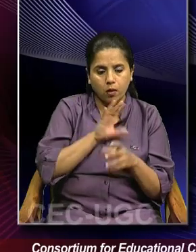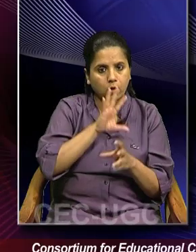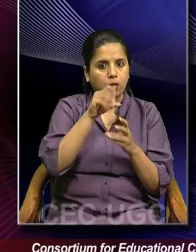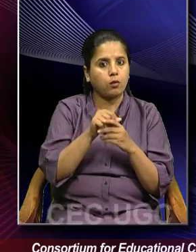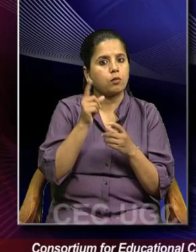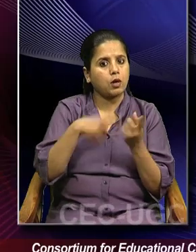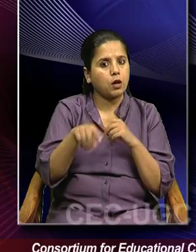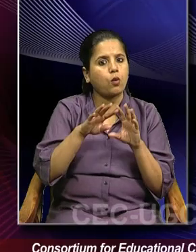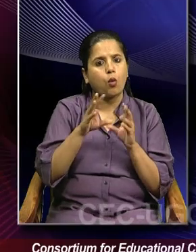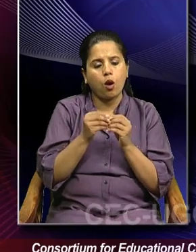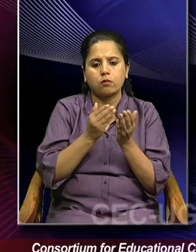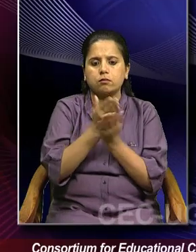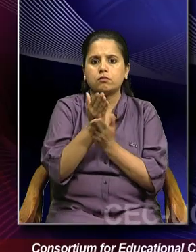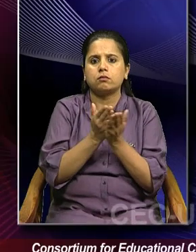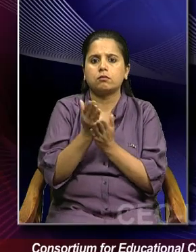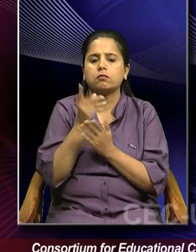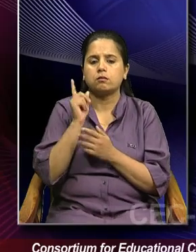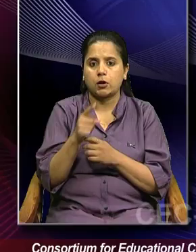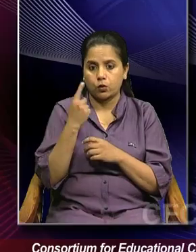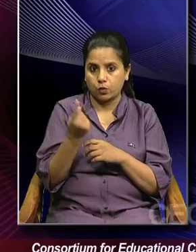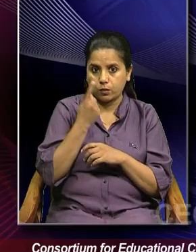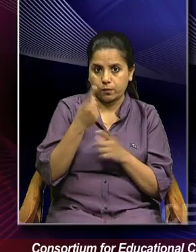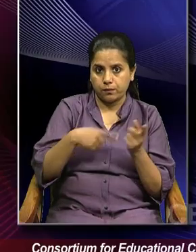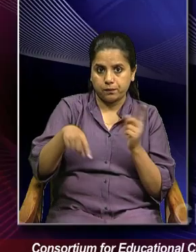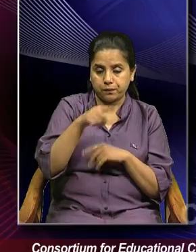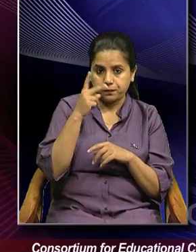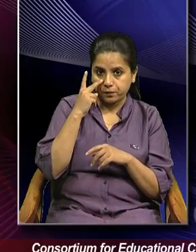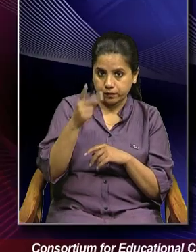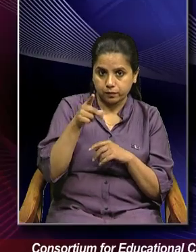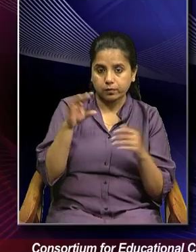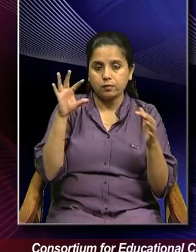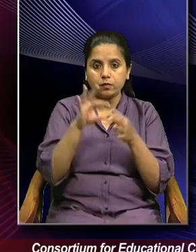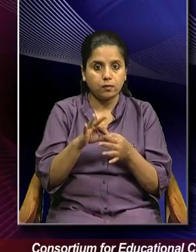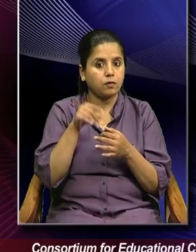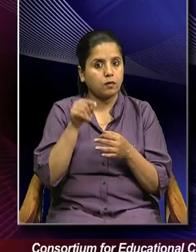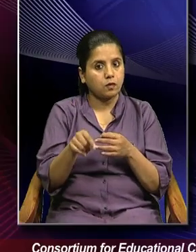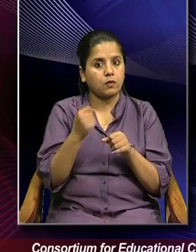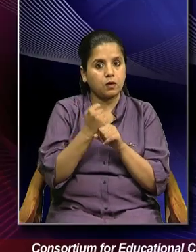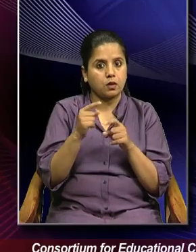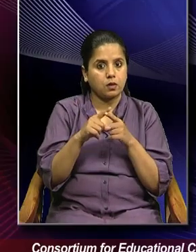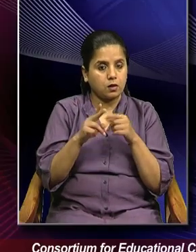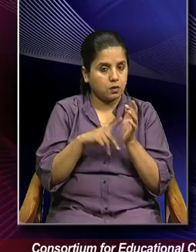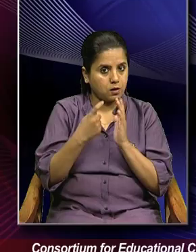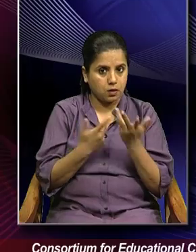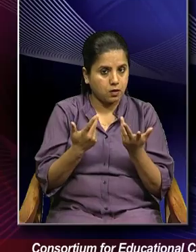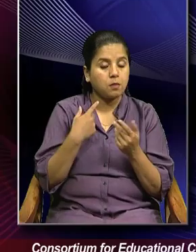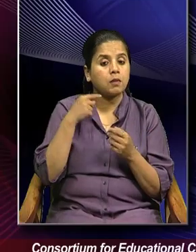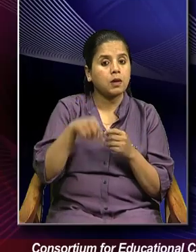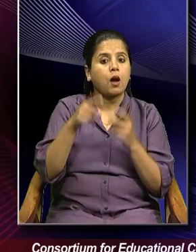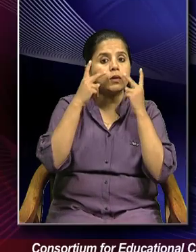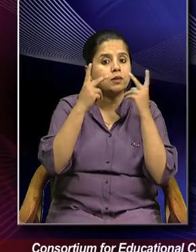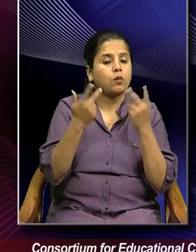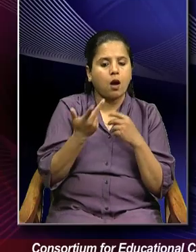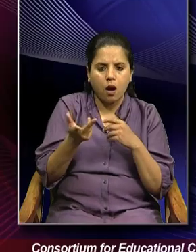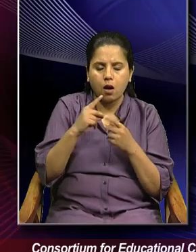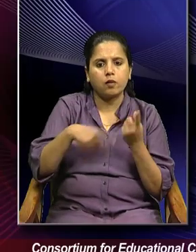all spheres, not only in those relating to gender. So, what we see here is that once again